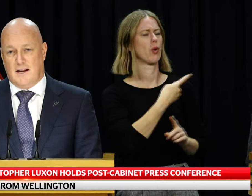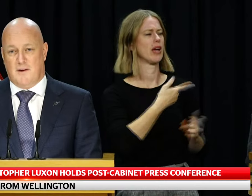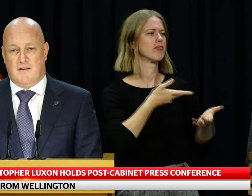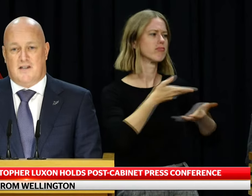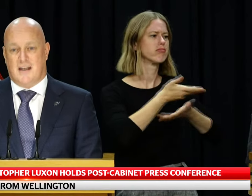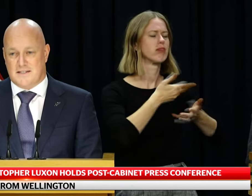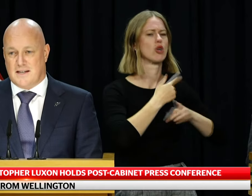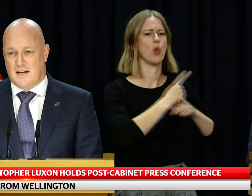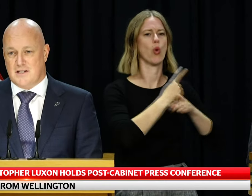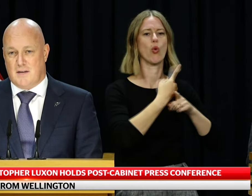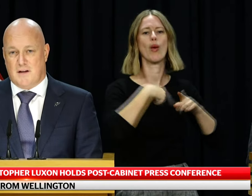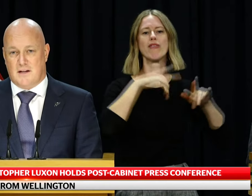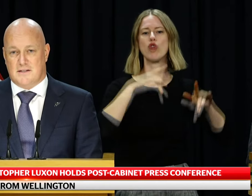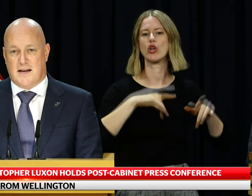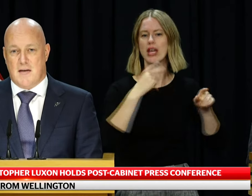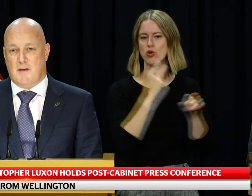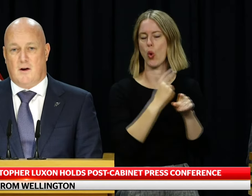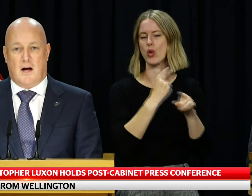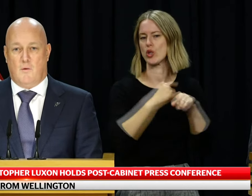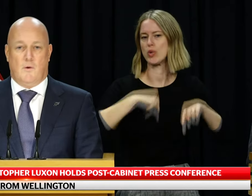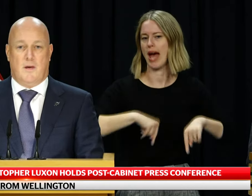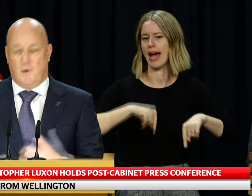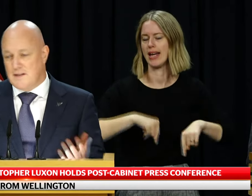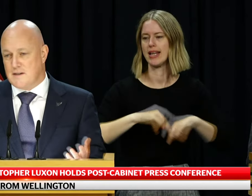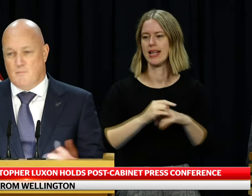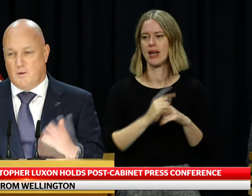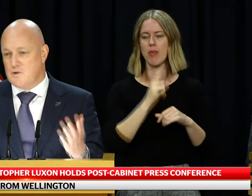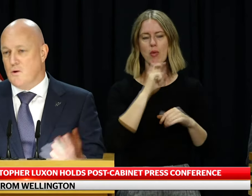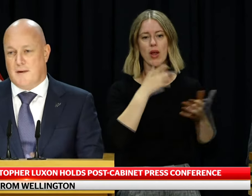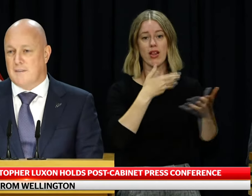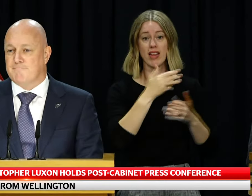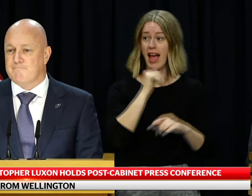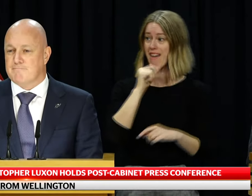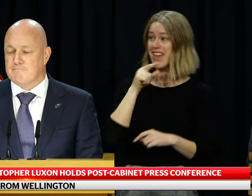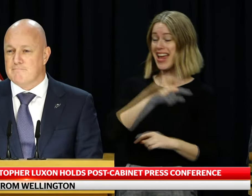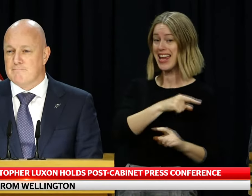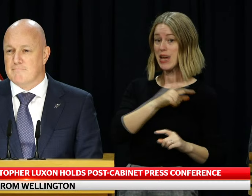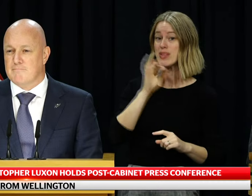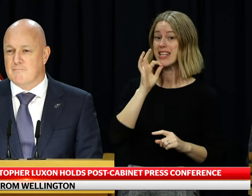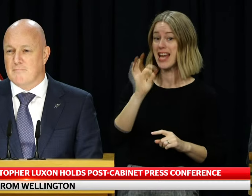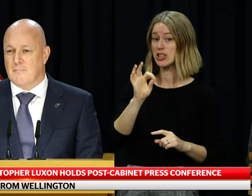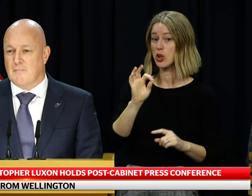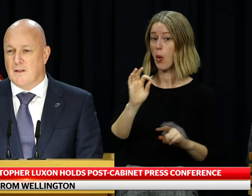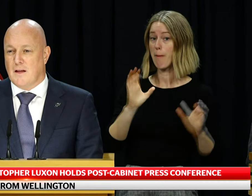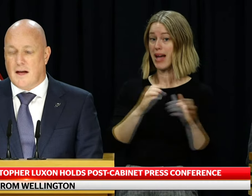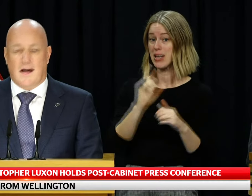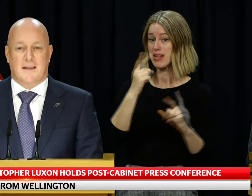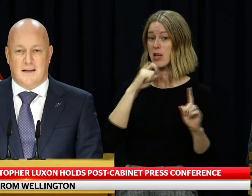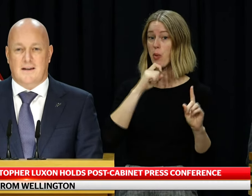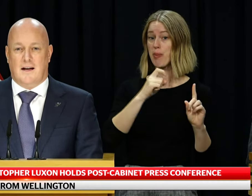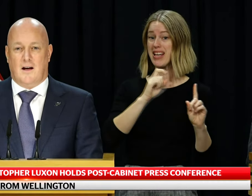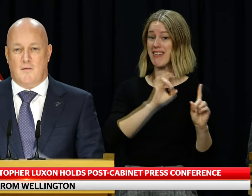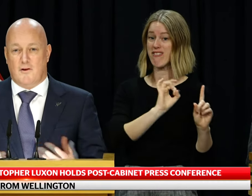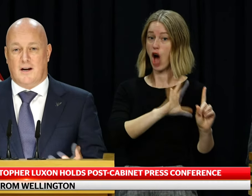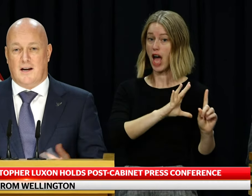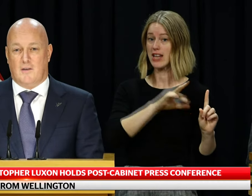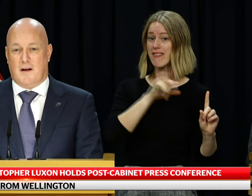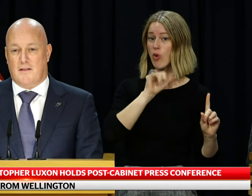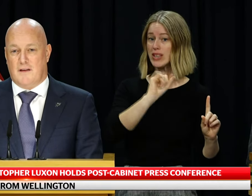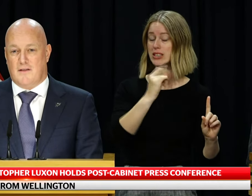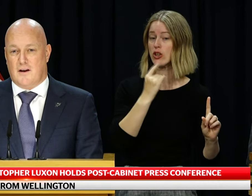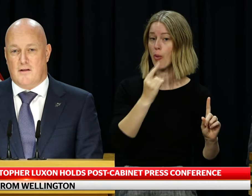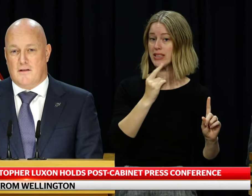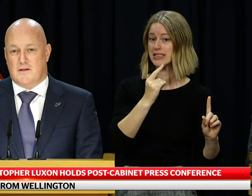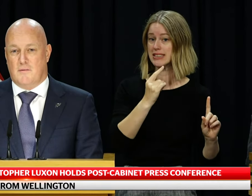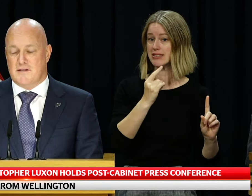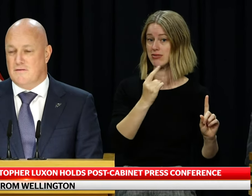and regularly. We haven't had a chance to catch up today, but we will at some point, we'll talk about it. Minister, would you sack him for those comments? I'm very clear